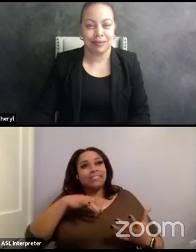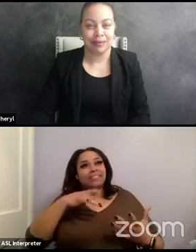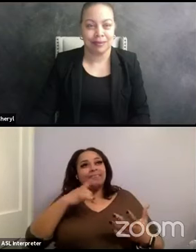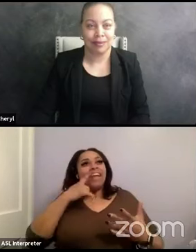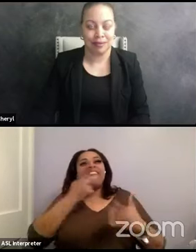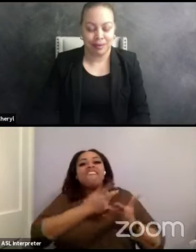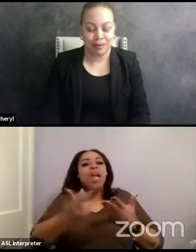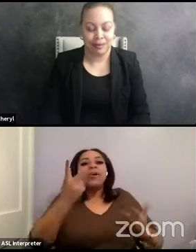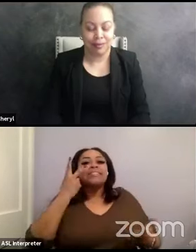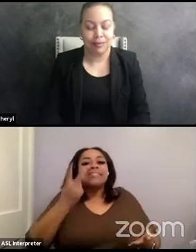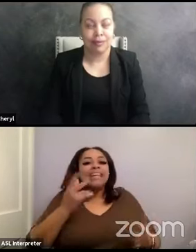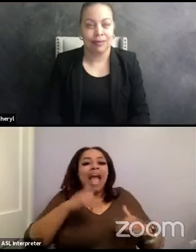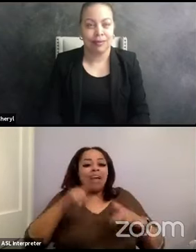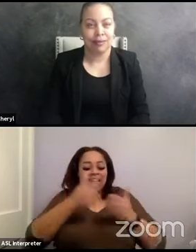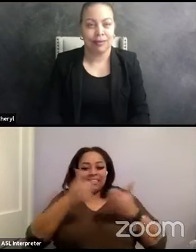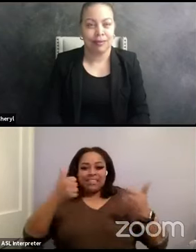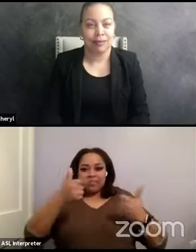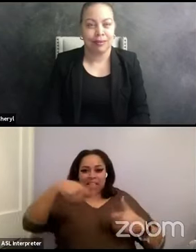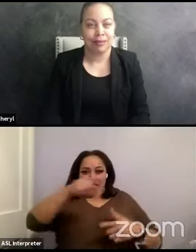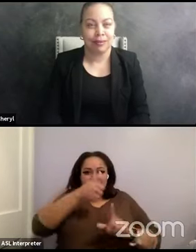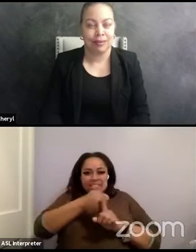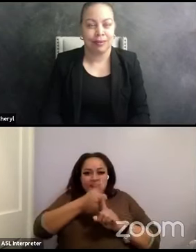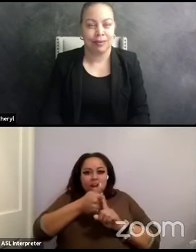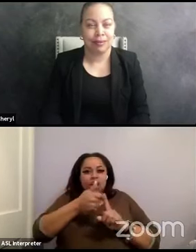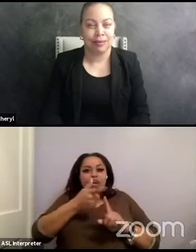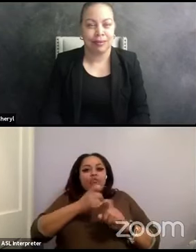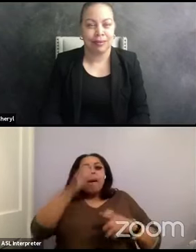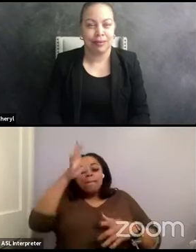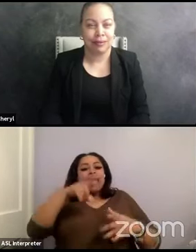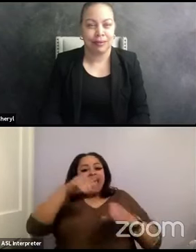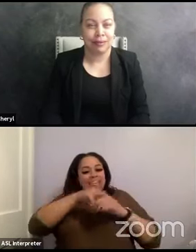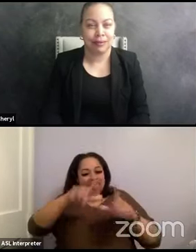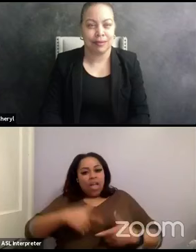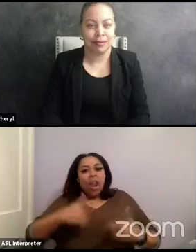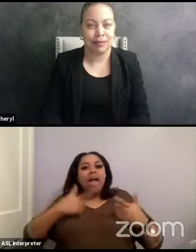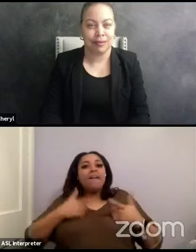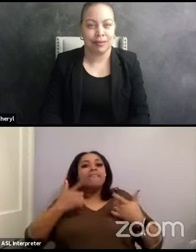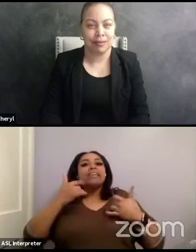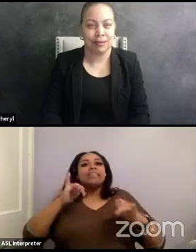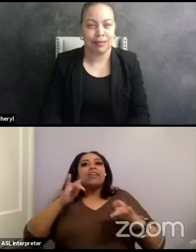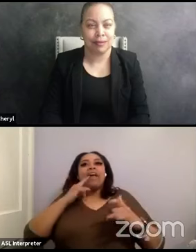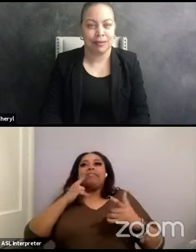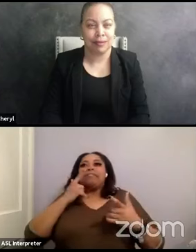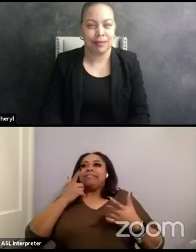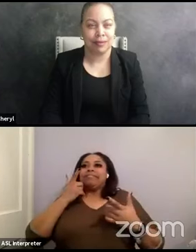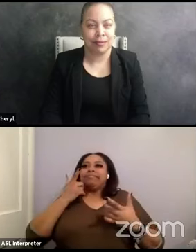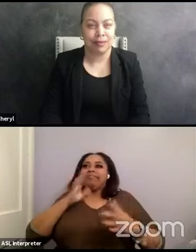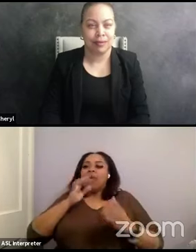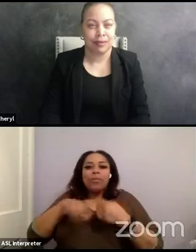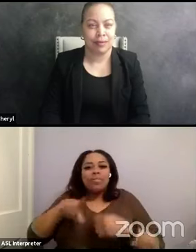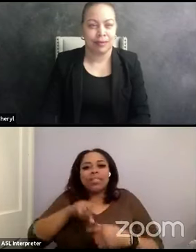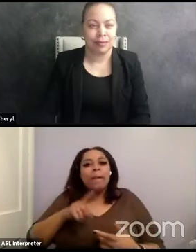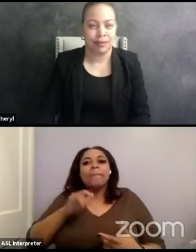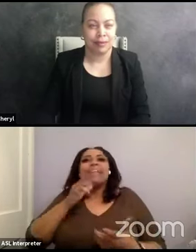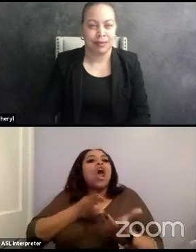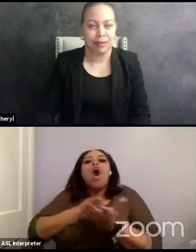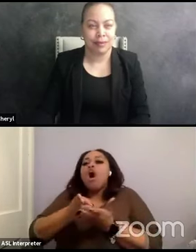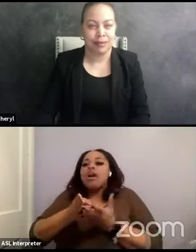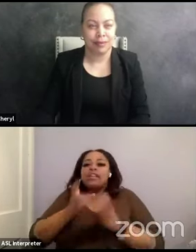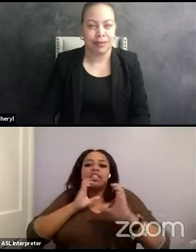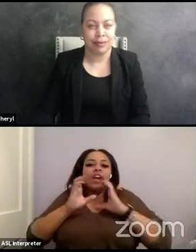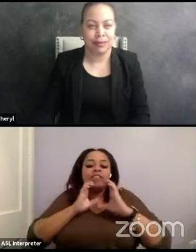how they separate themselves from men that are in their lives and still have to deal with them. There's not an honest conversation